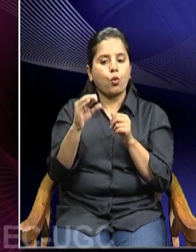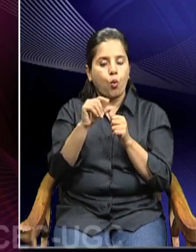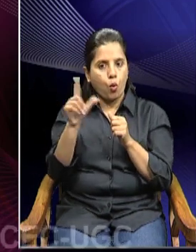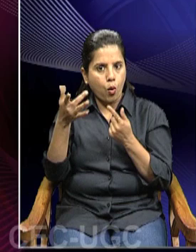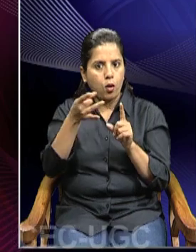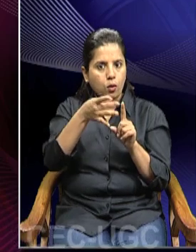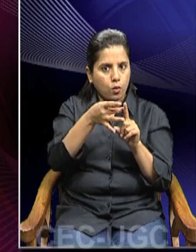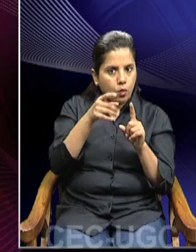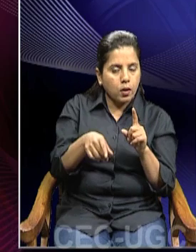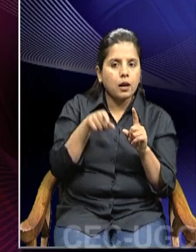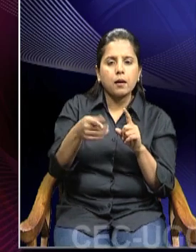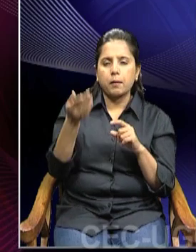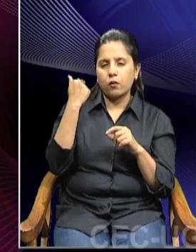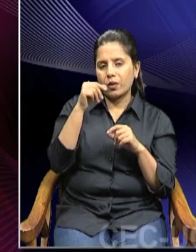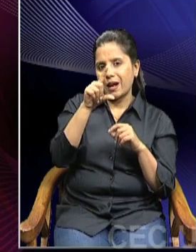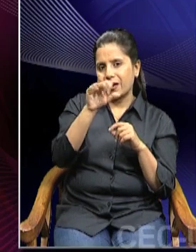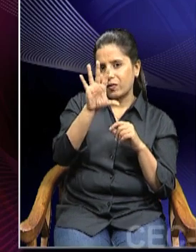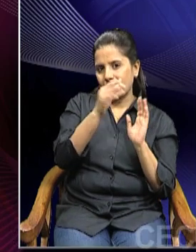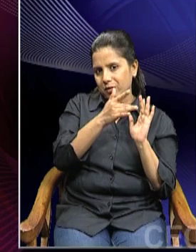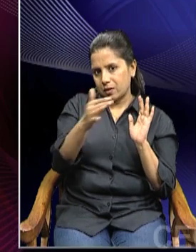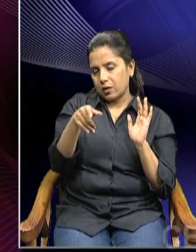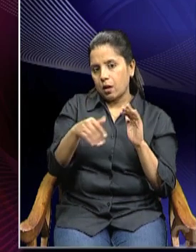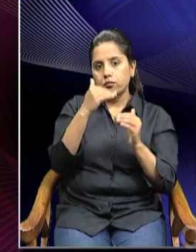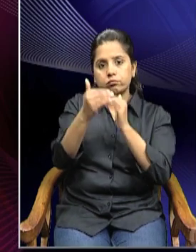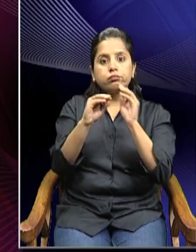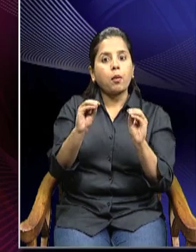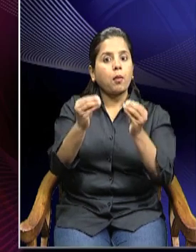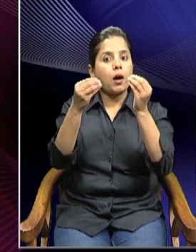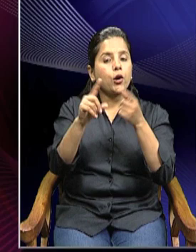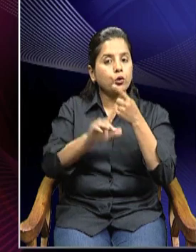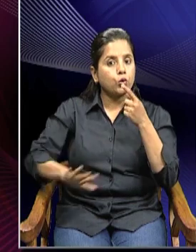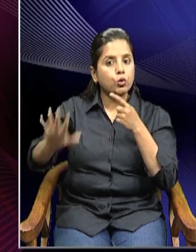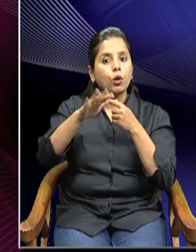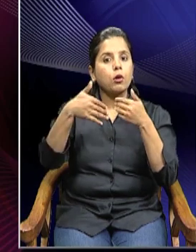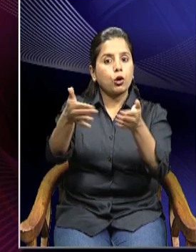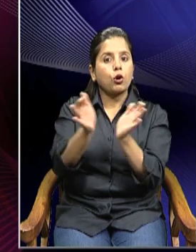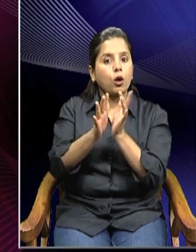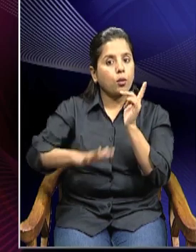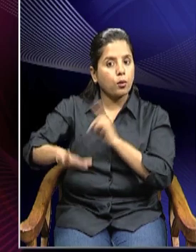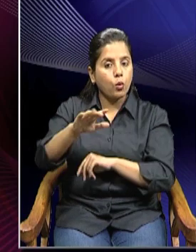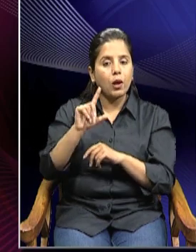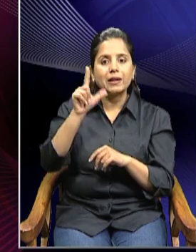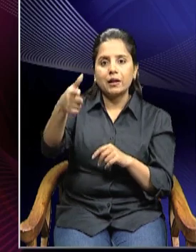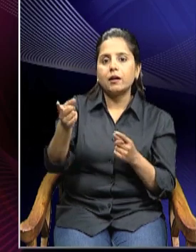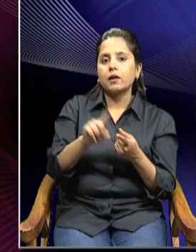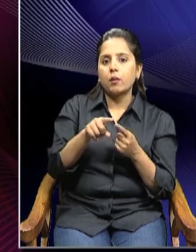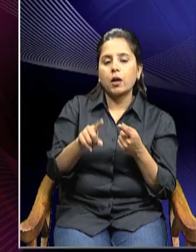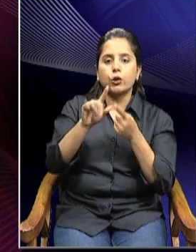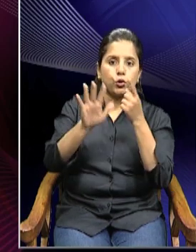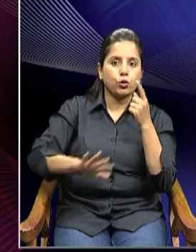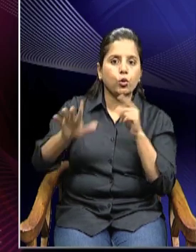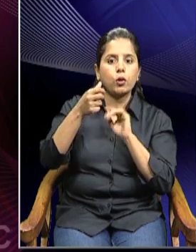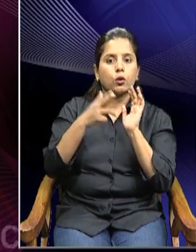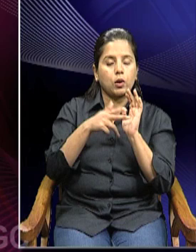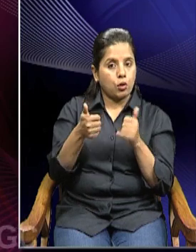in early 50s and which progressed into European Community and later European Union